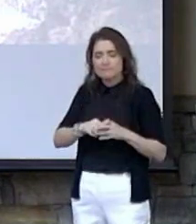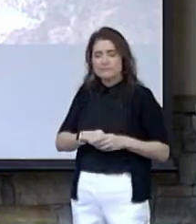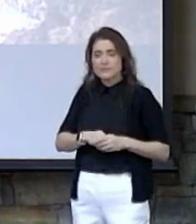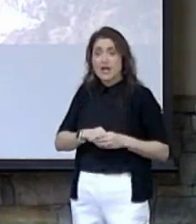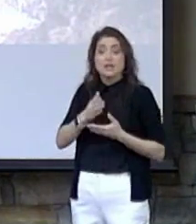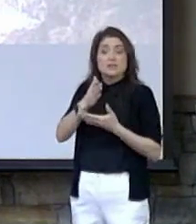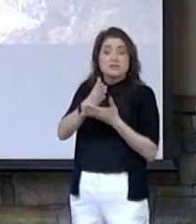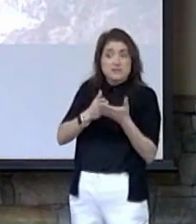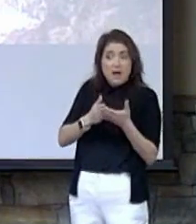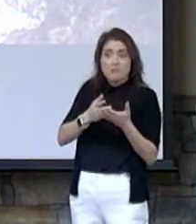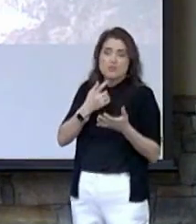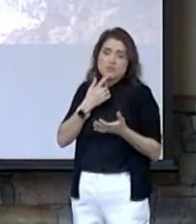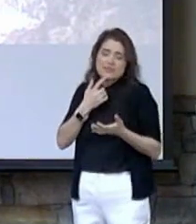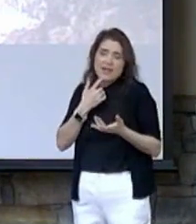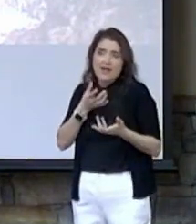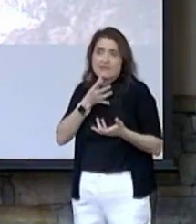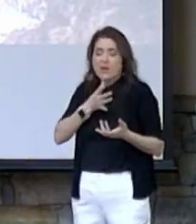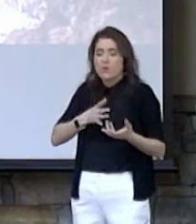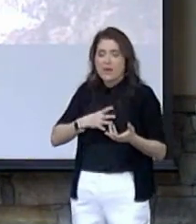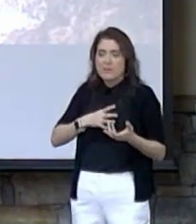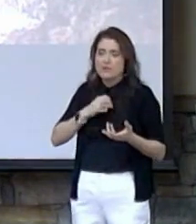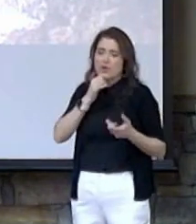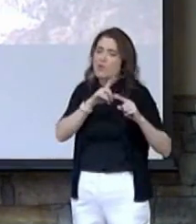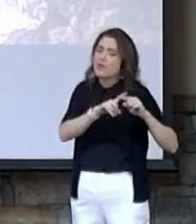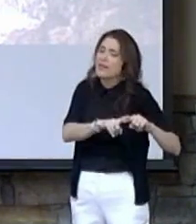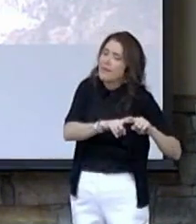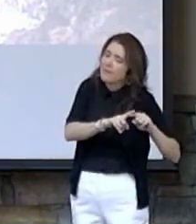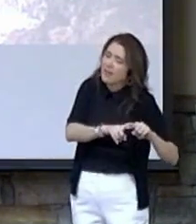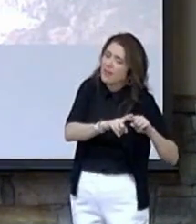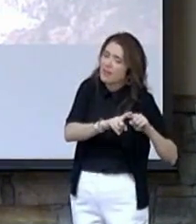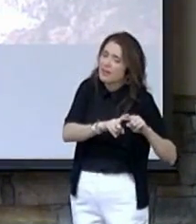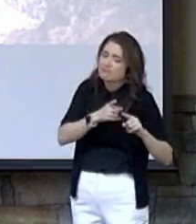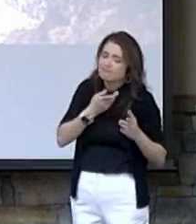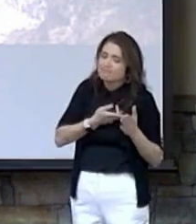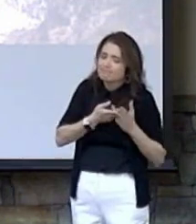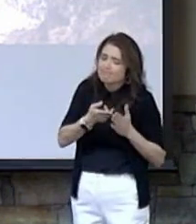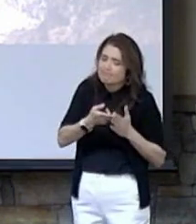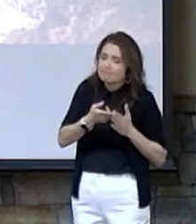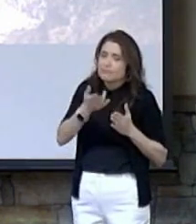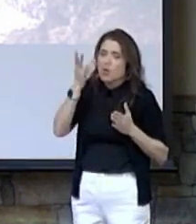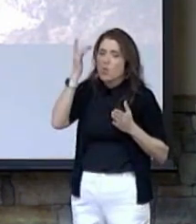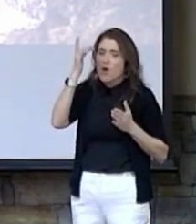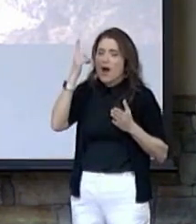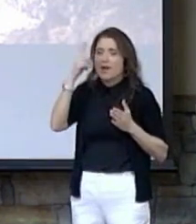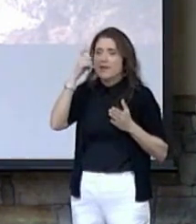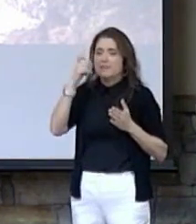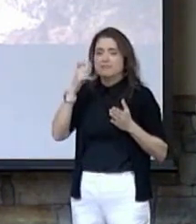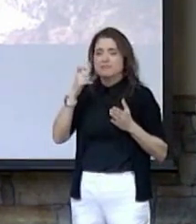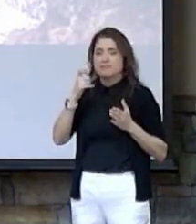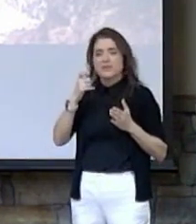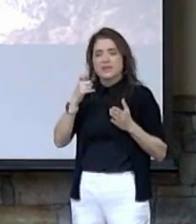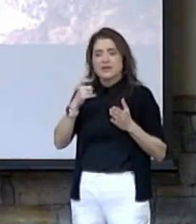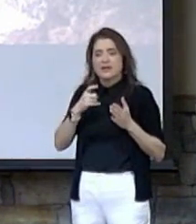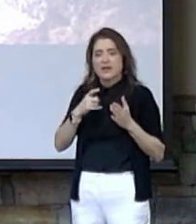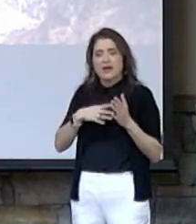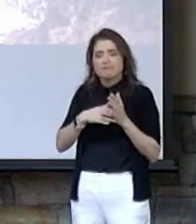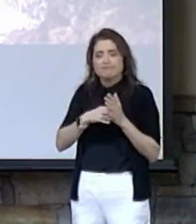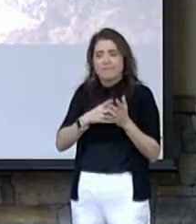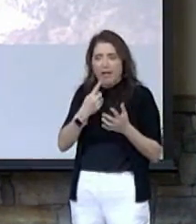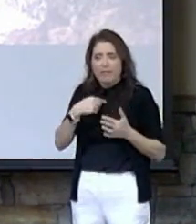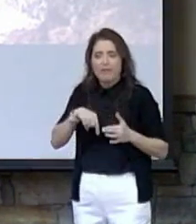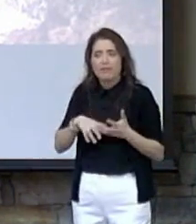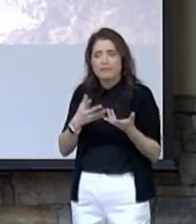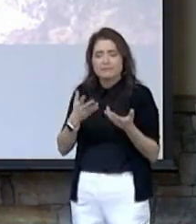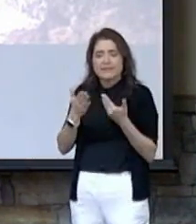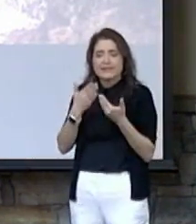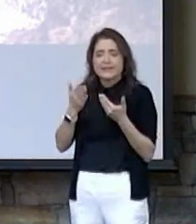Some would say that women were not reliable as witnesses because they were gullible. We know, though, that there